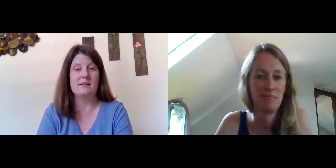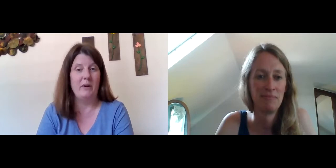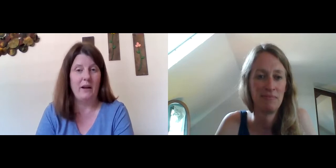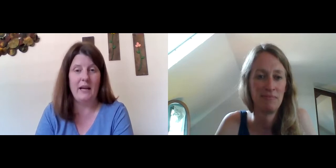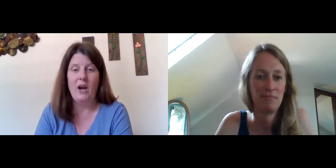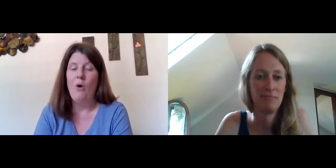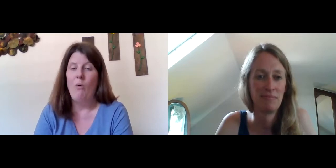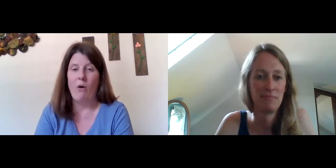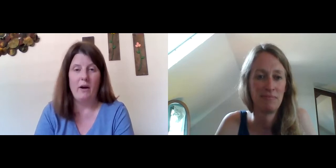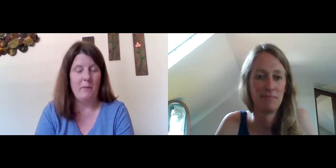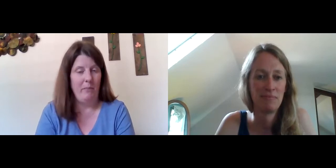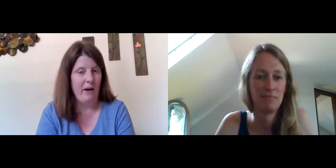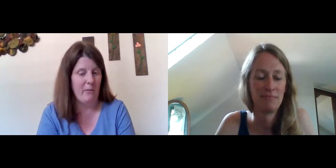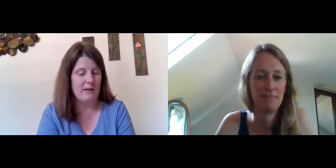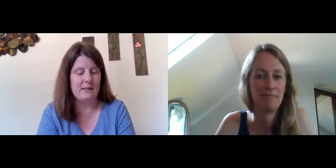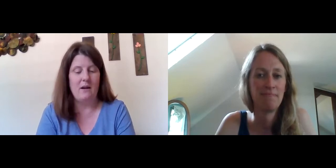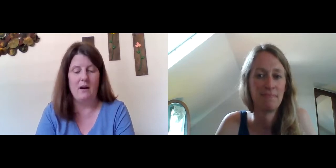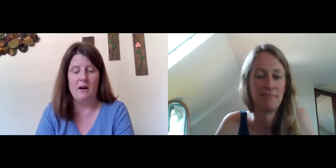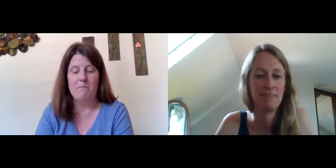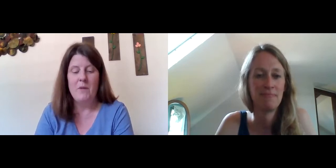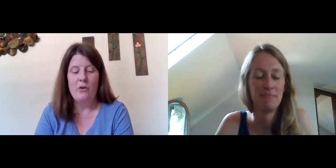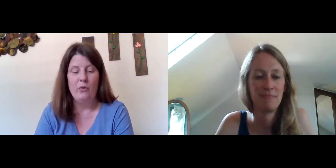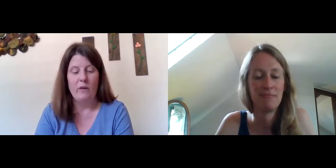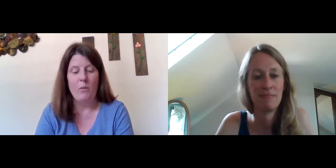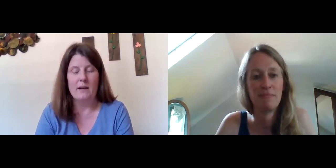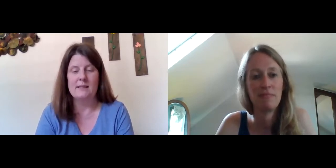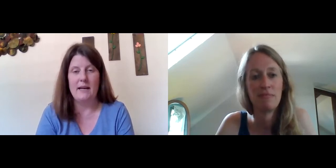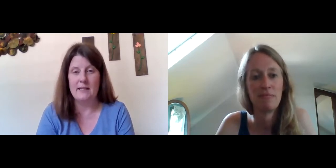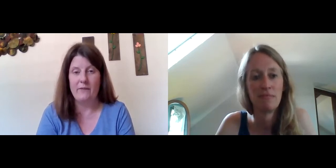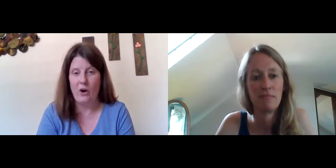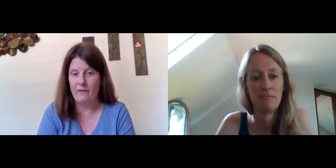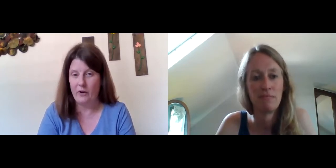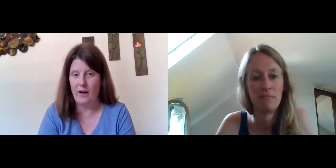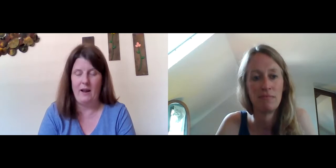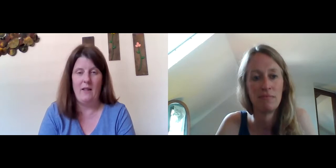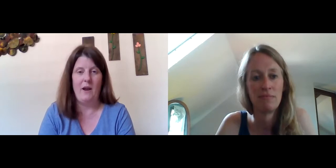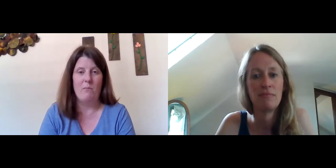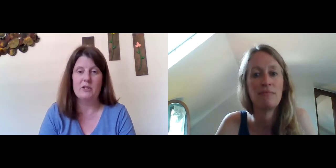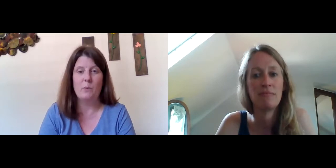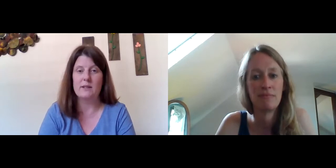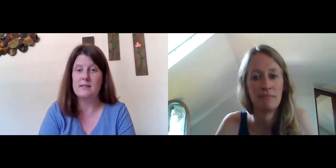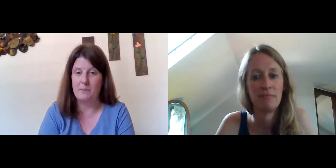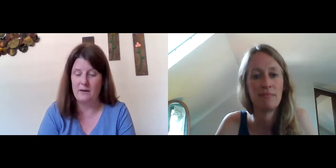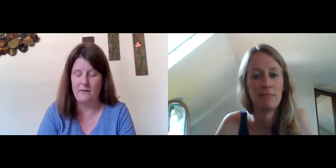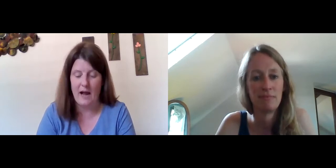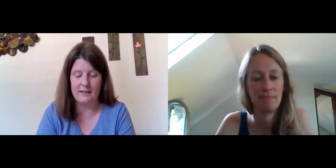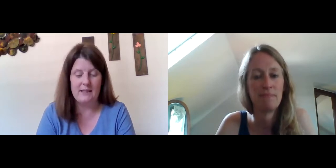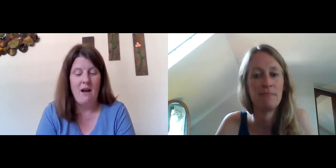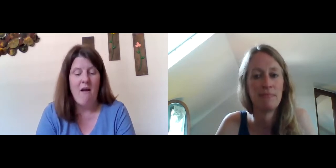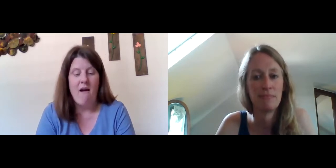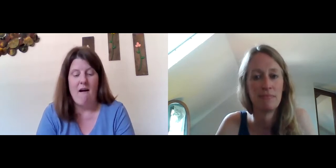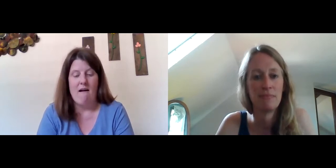a disability or an impairment. You really want to say deaf and hard of hearing, and they're much more accepting of